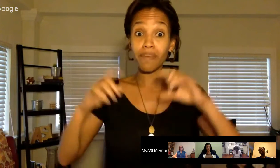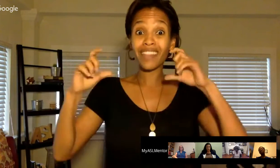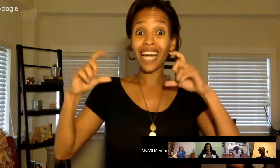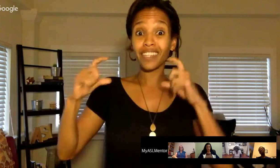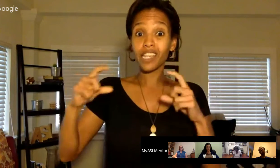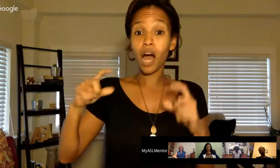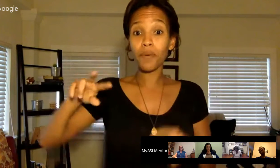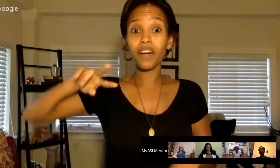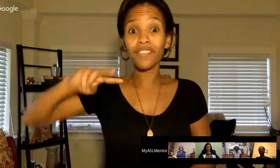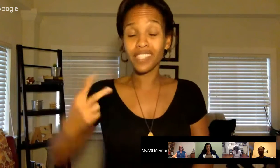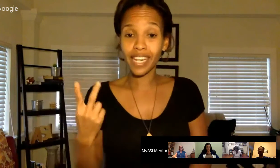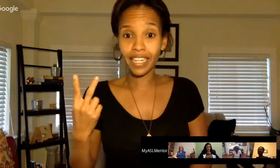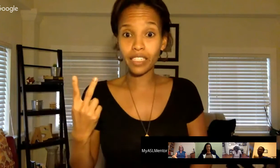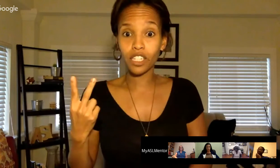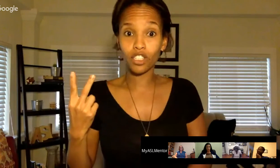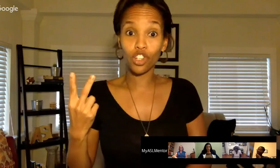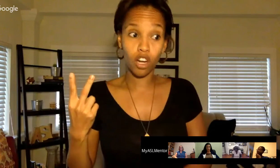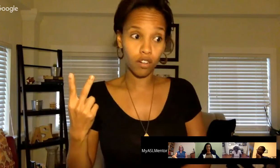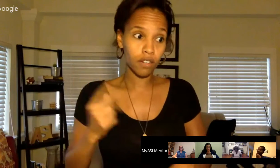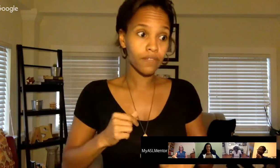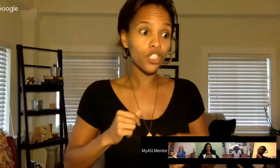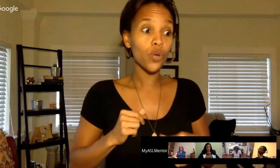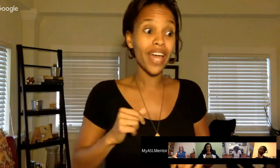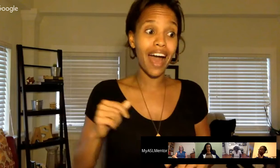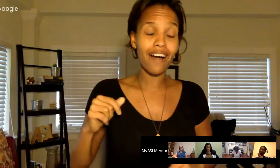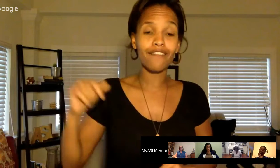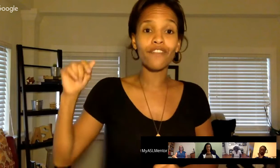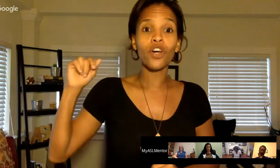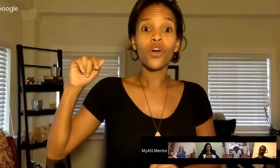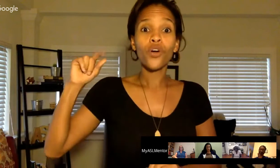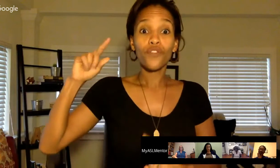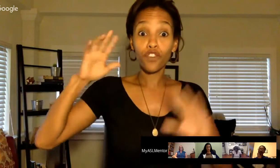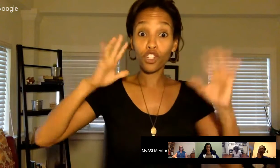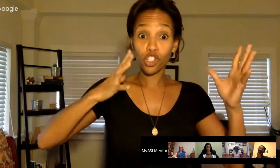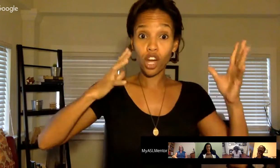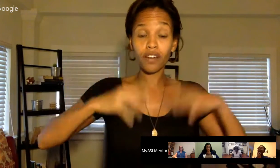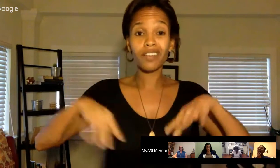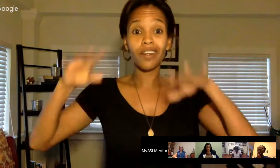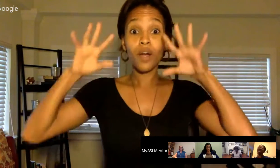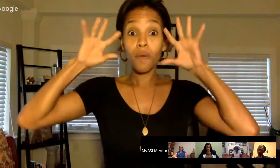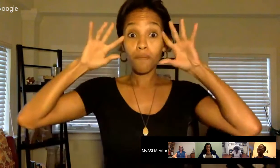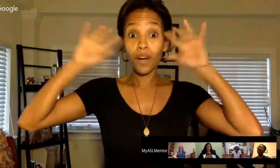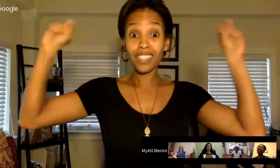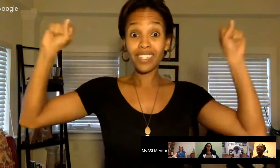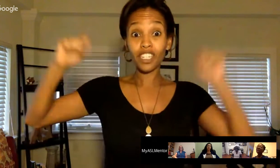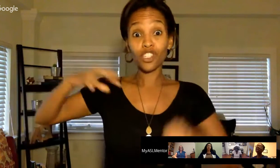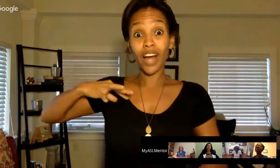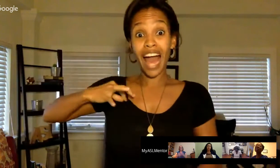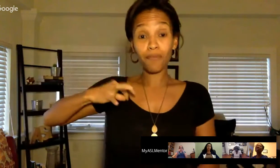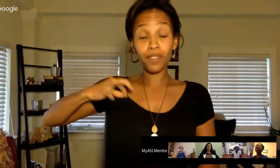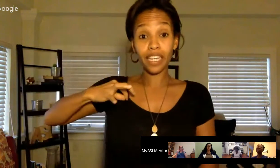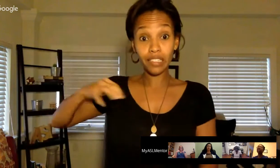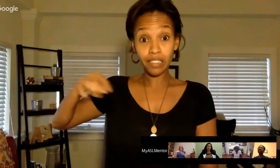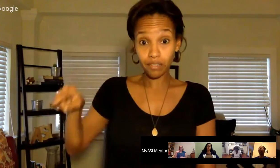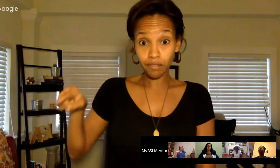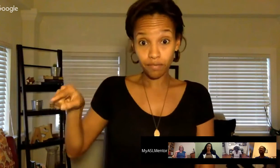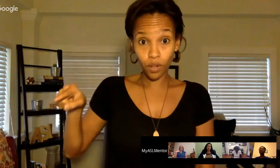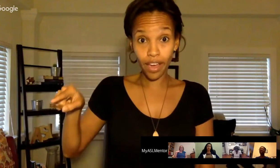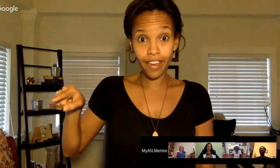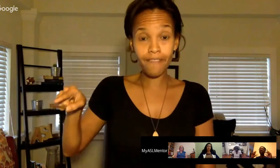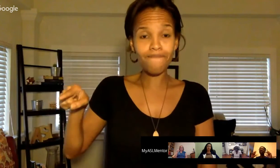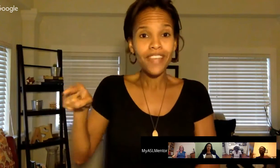do is make that the topic of the second chunk. So we have first chunk, presidential